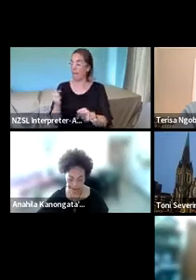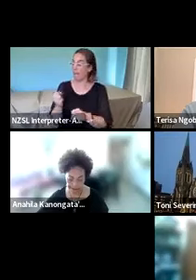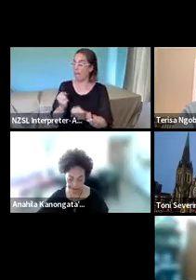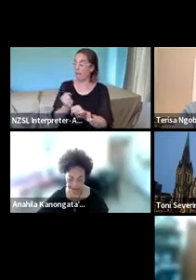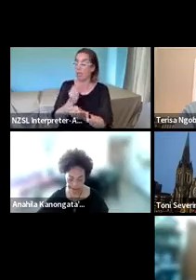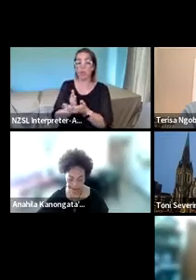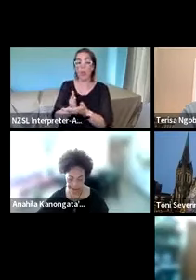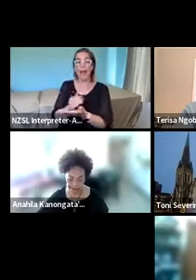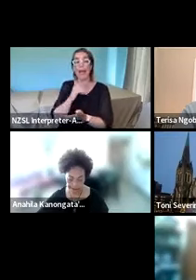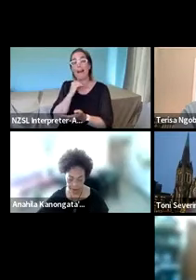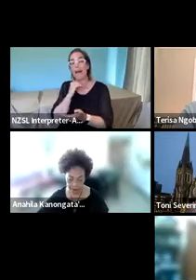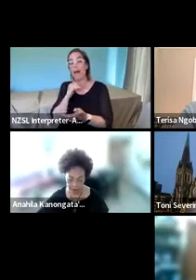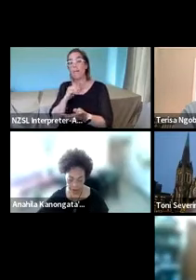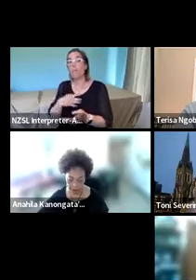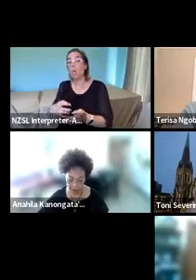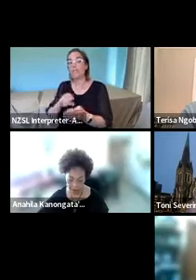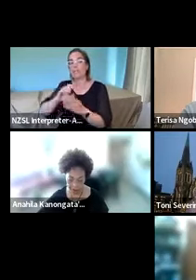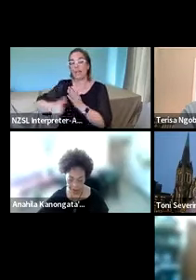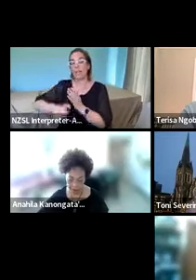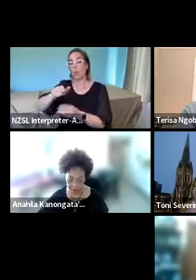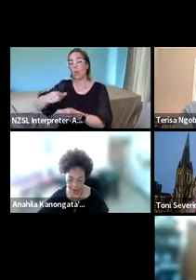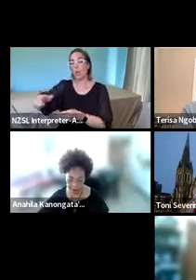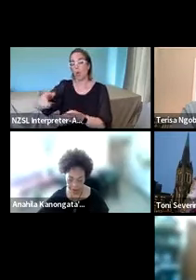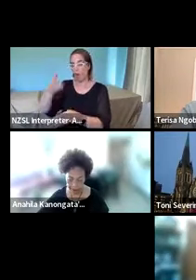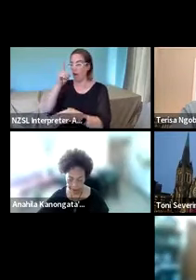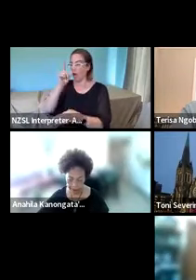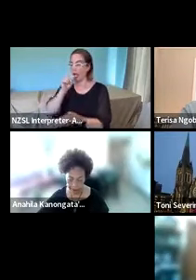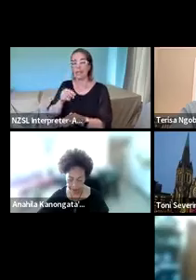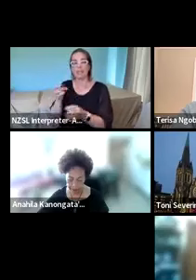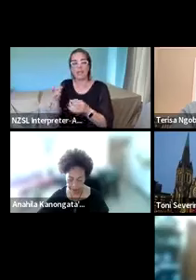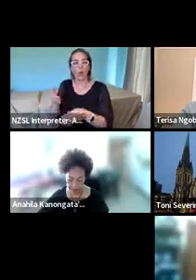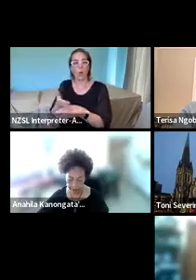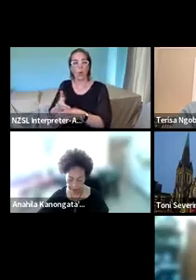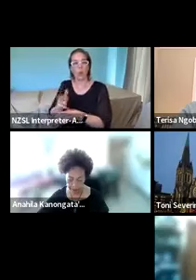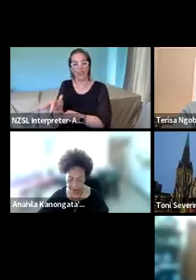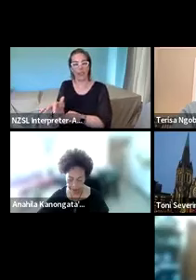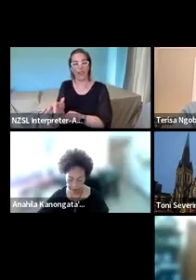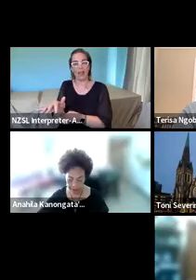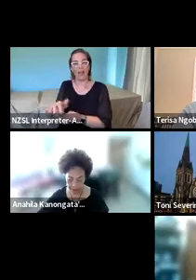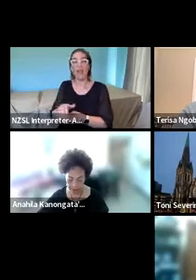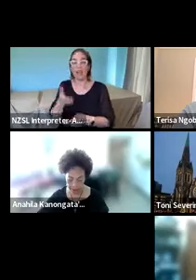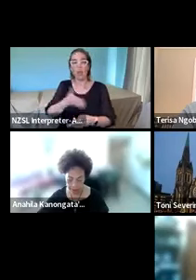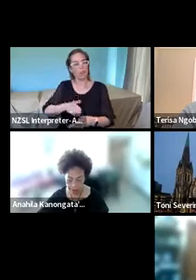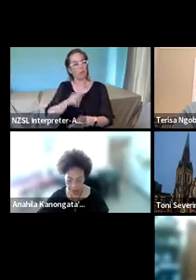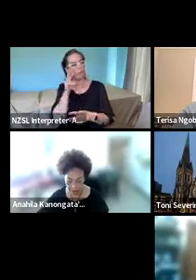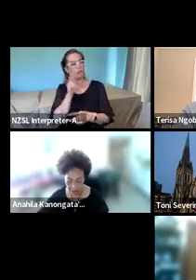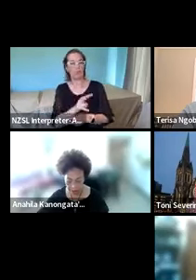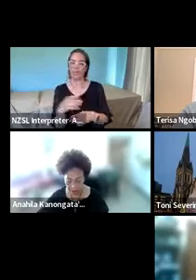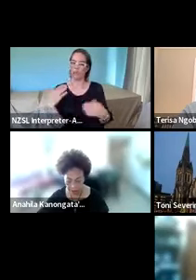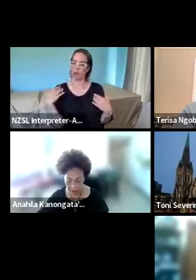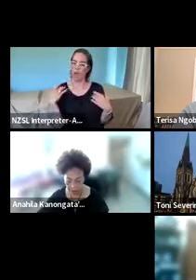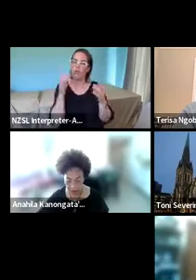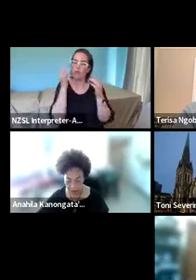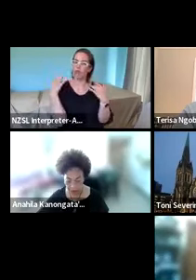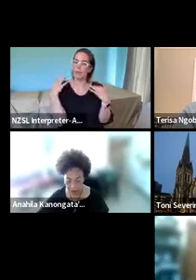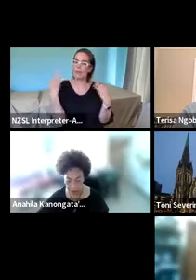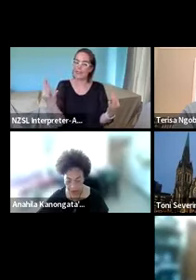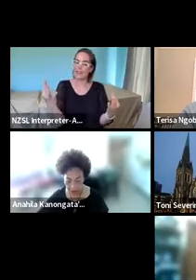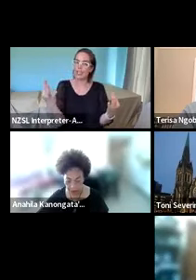there, because they understand the importance of having people there representing everybody. And so we need a lot